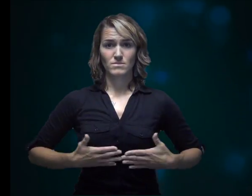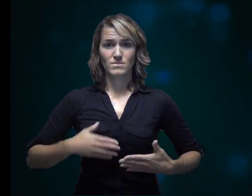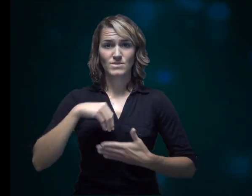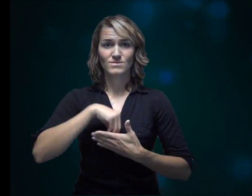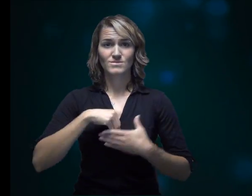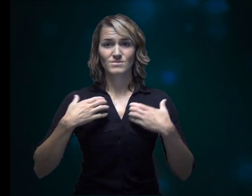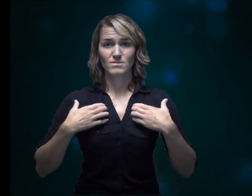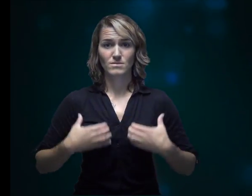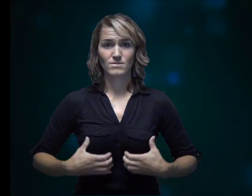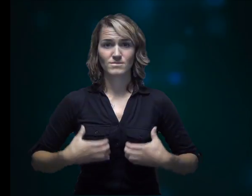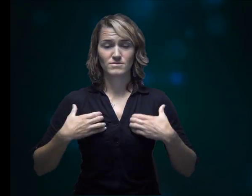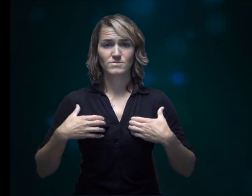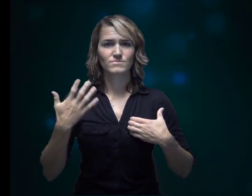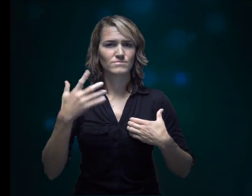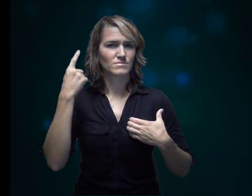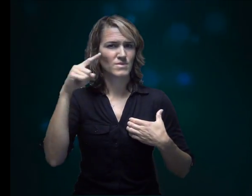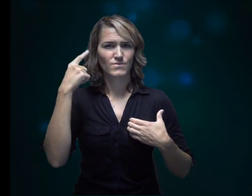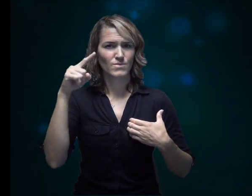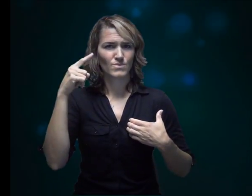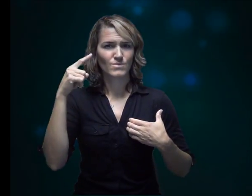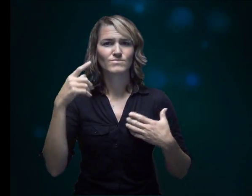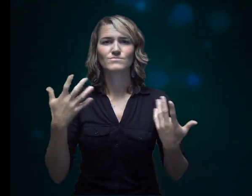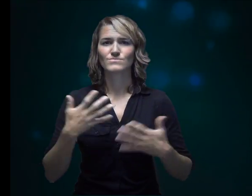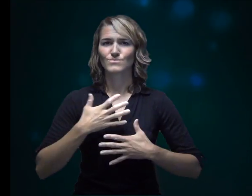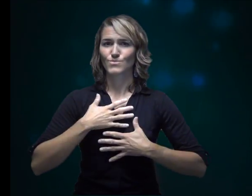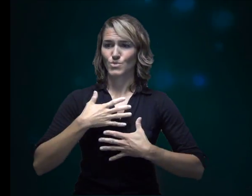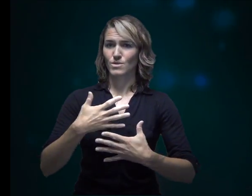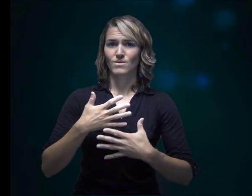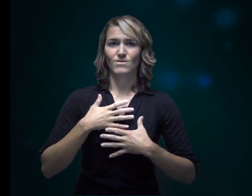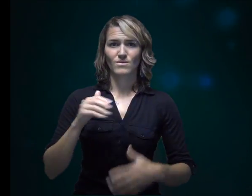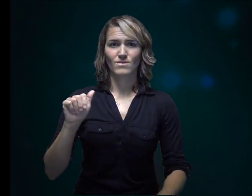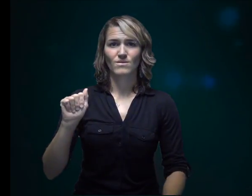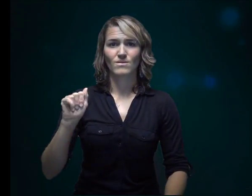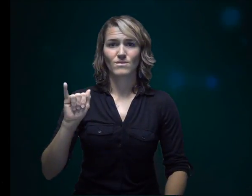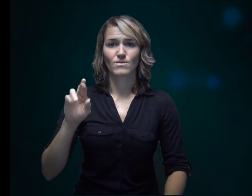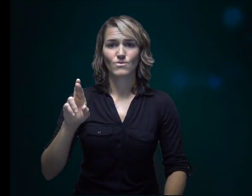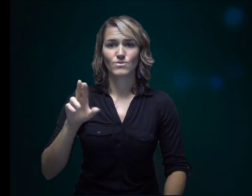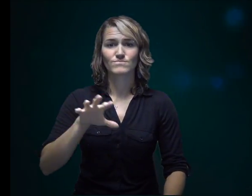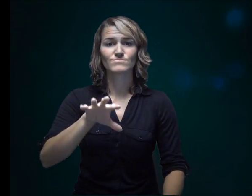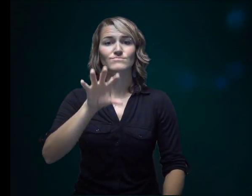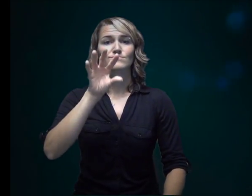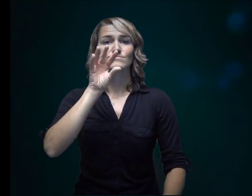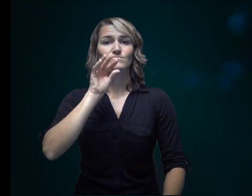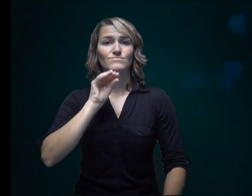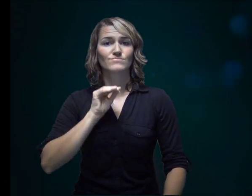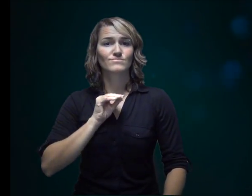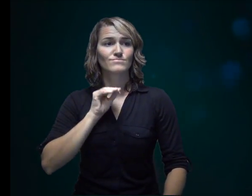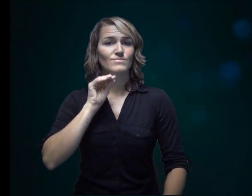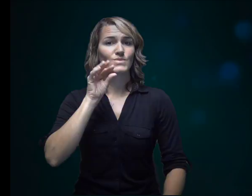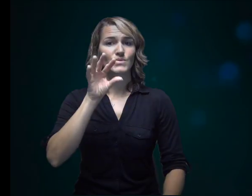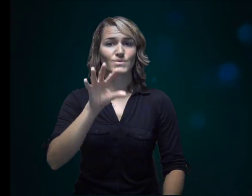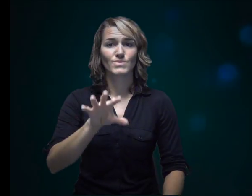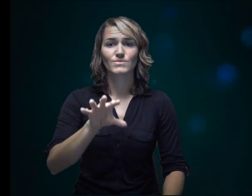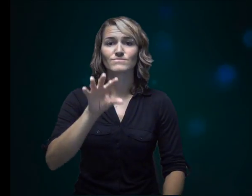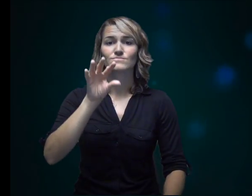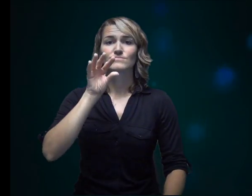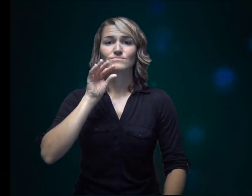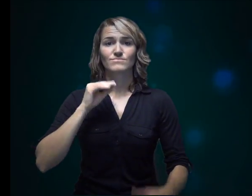As you know, our lungs are used for inhaling and exhaling air. Air